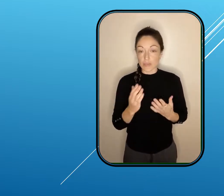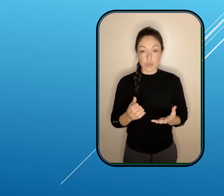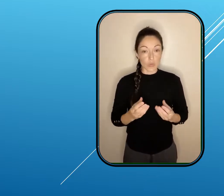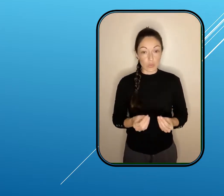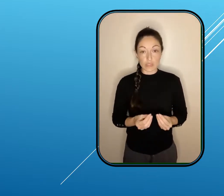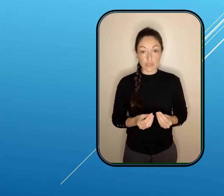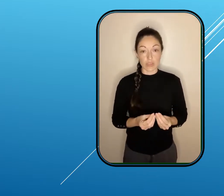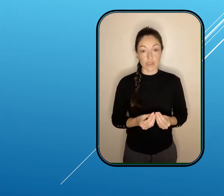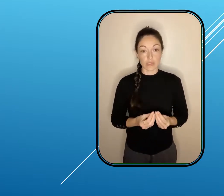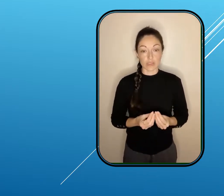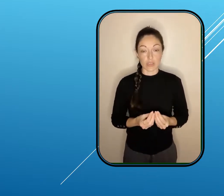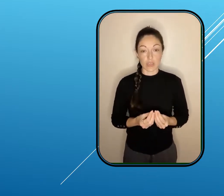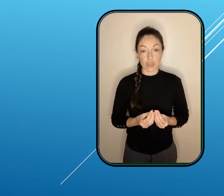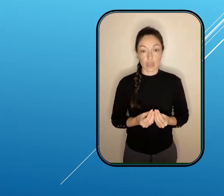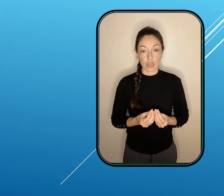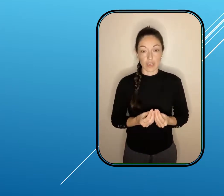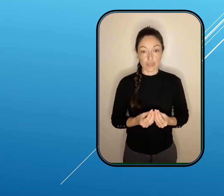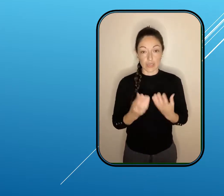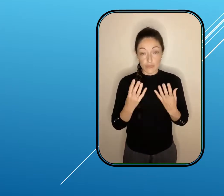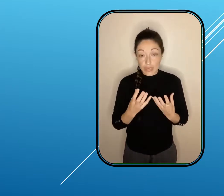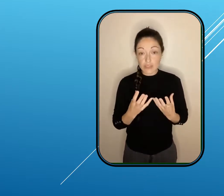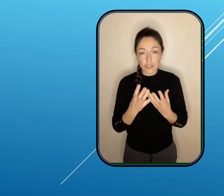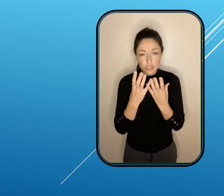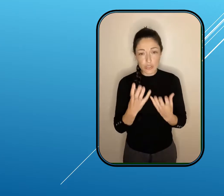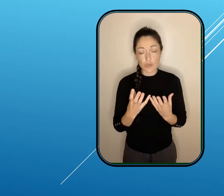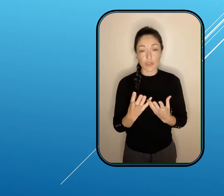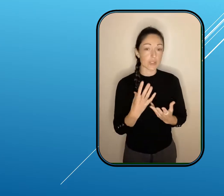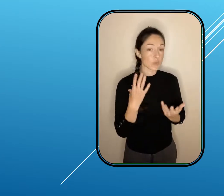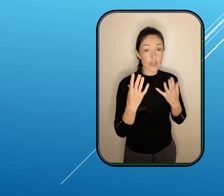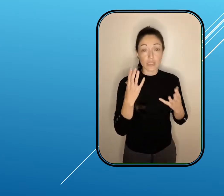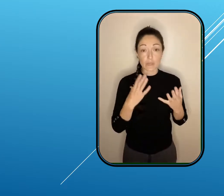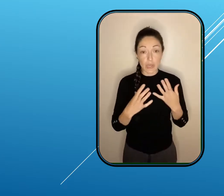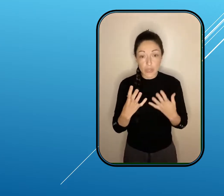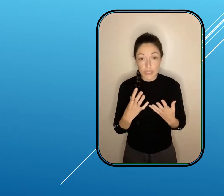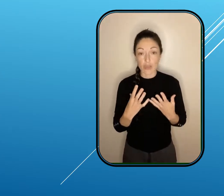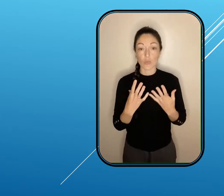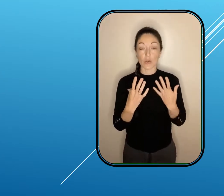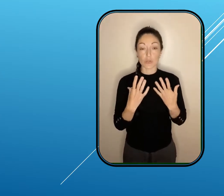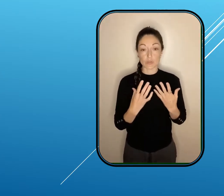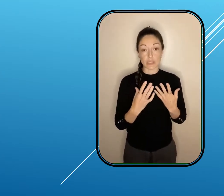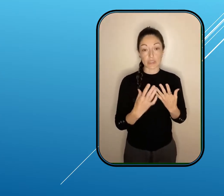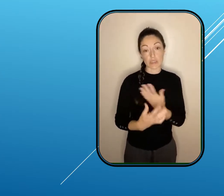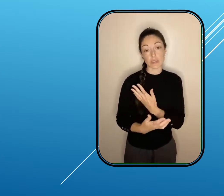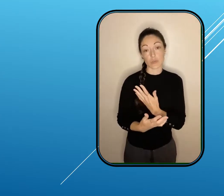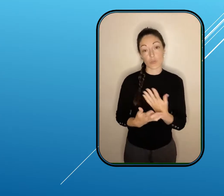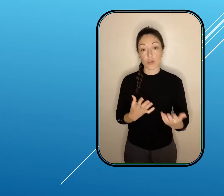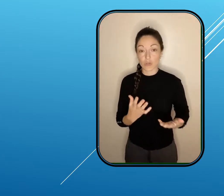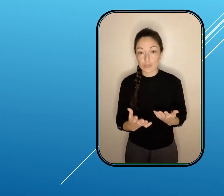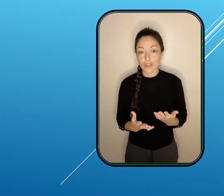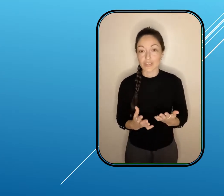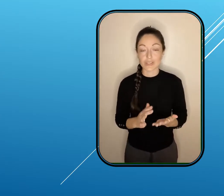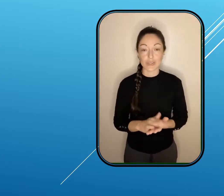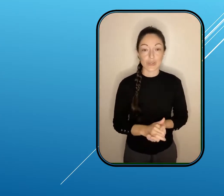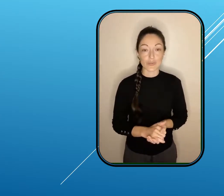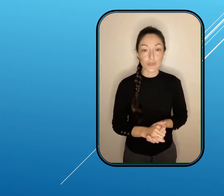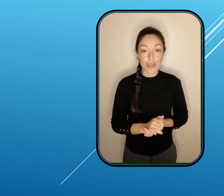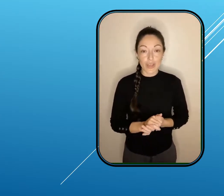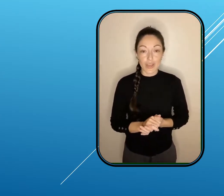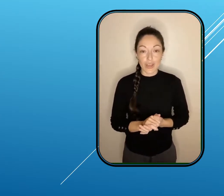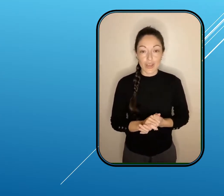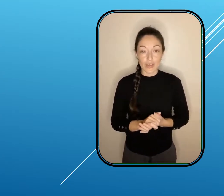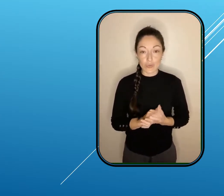are giving them all of these clues, and our face is a huge one. That's what they're going to be looking at while you're speaking to them, while you're signing to